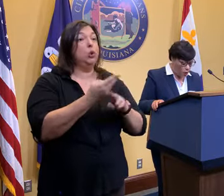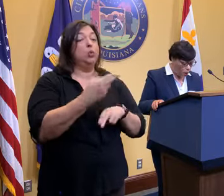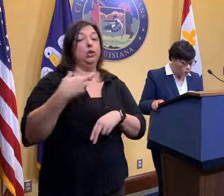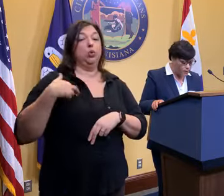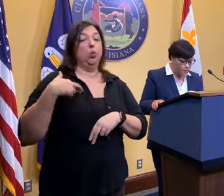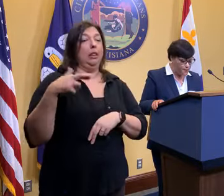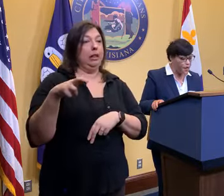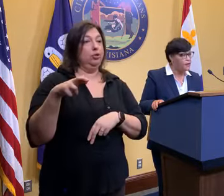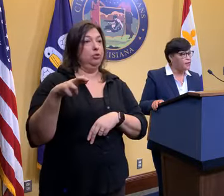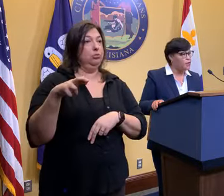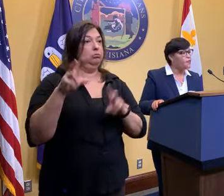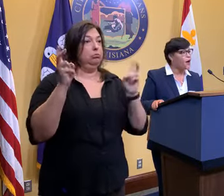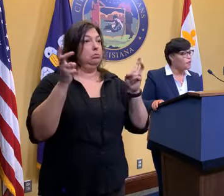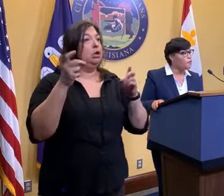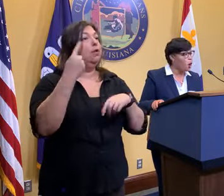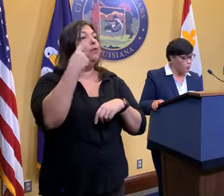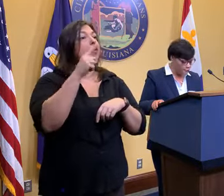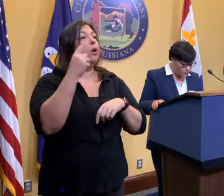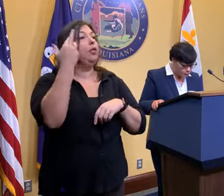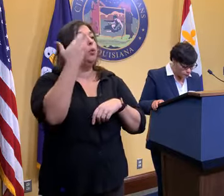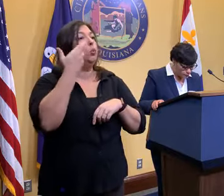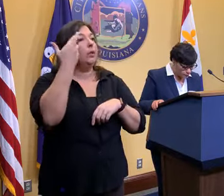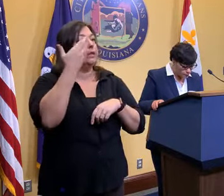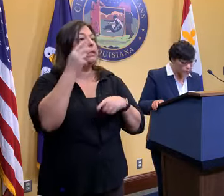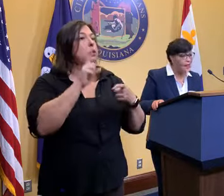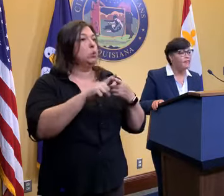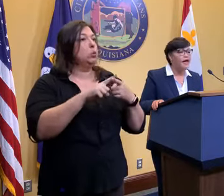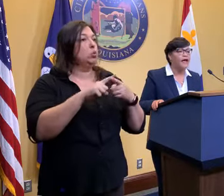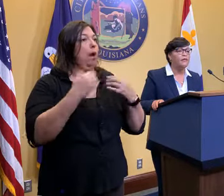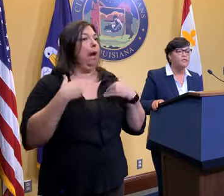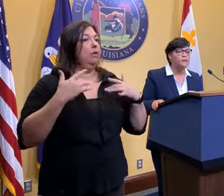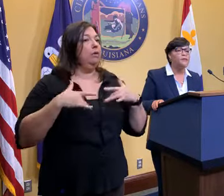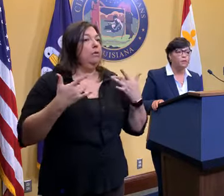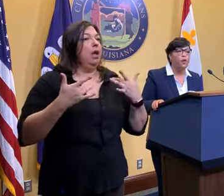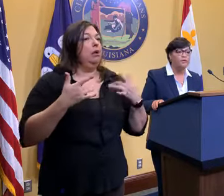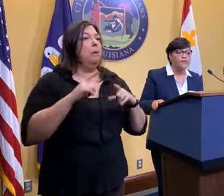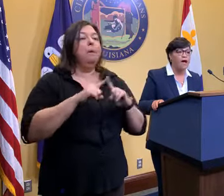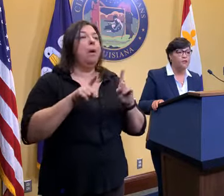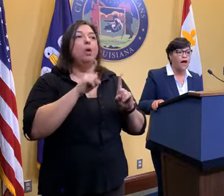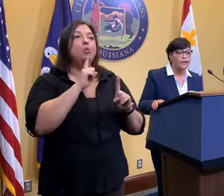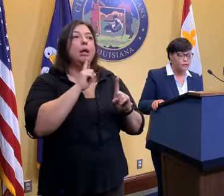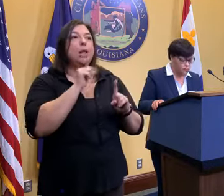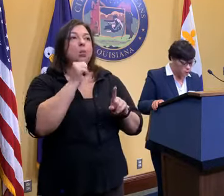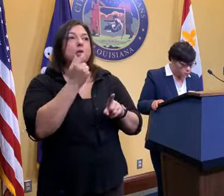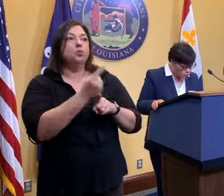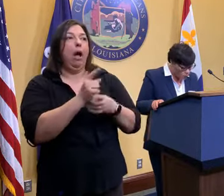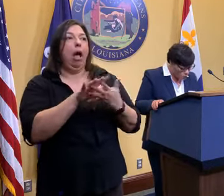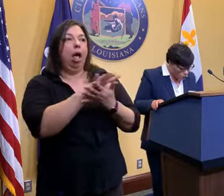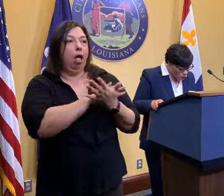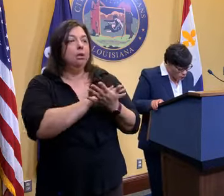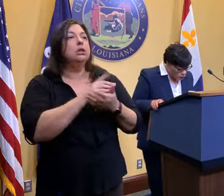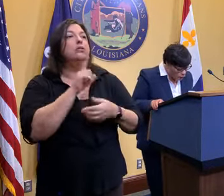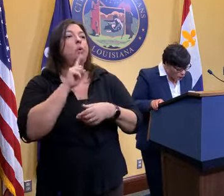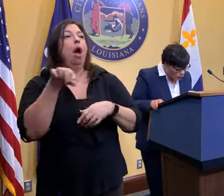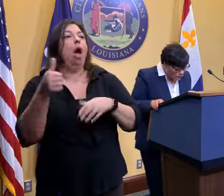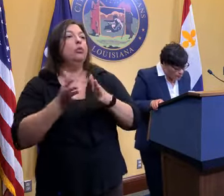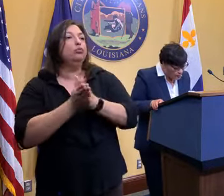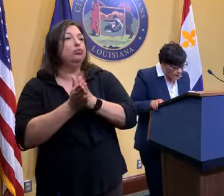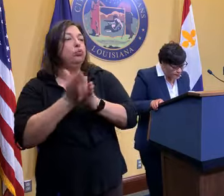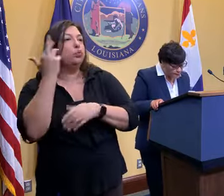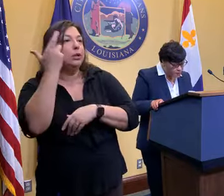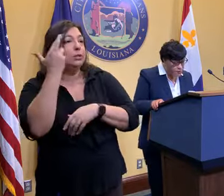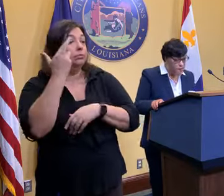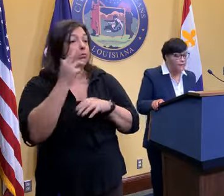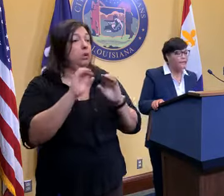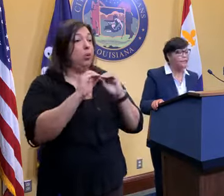to hold this event with other motives. And that simply was not right. The organizer